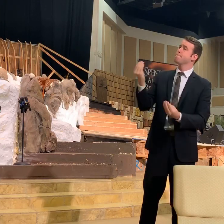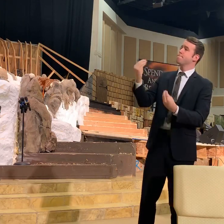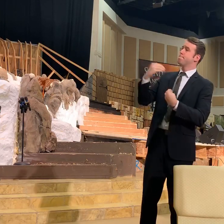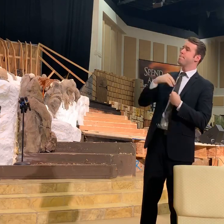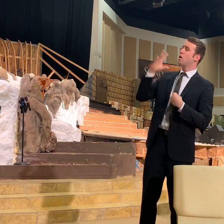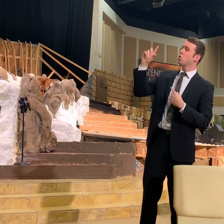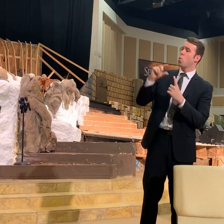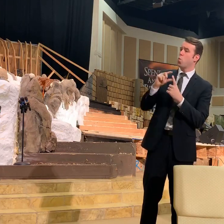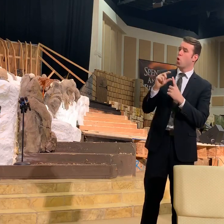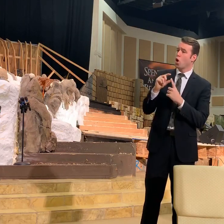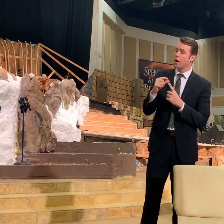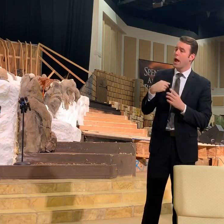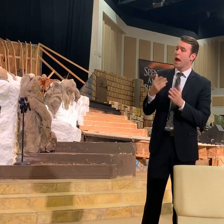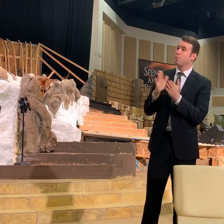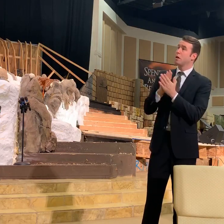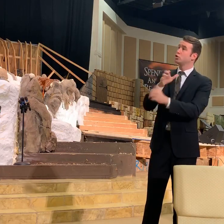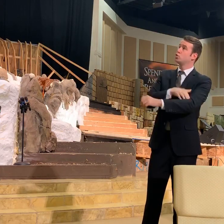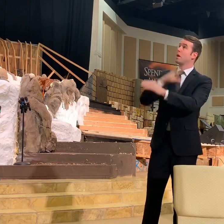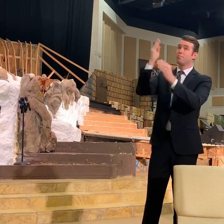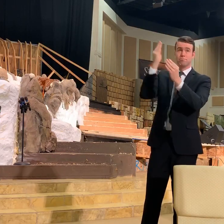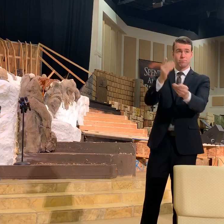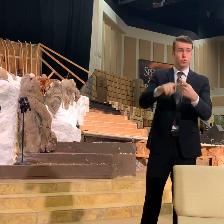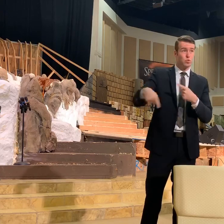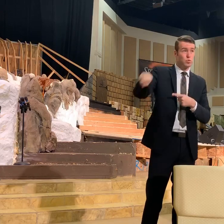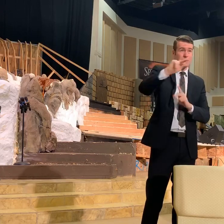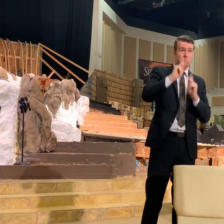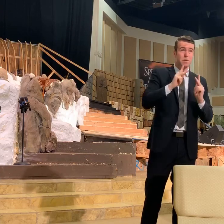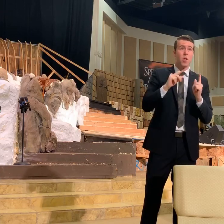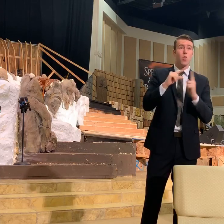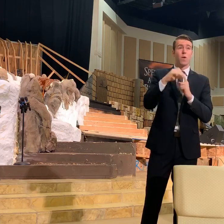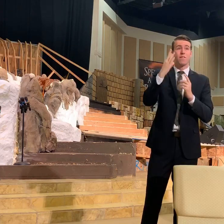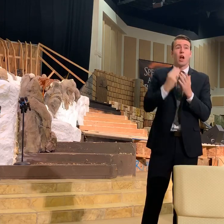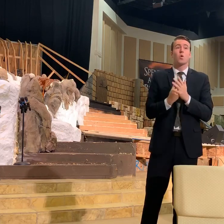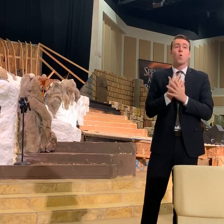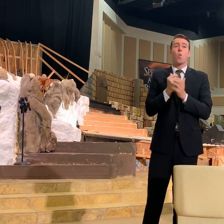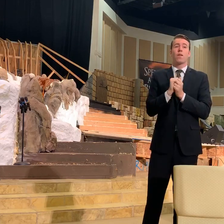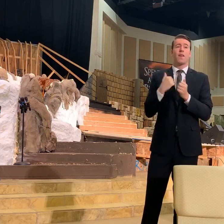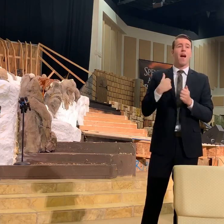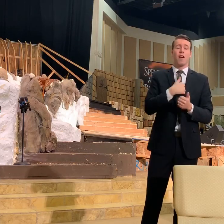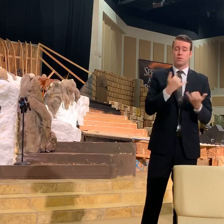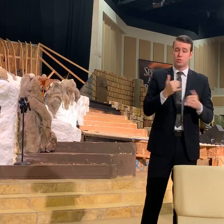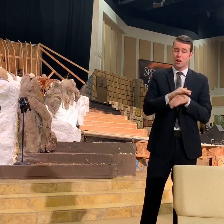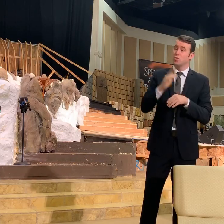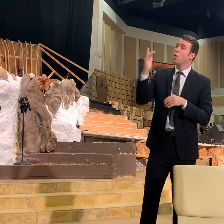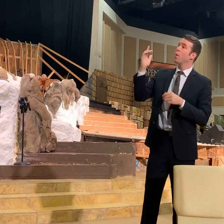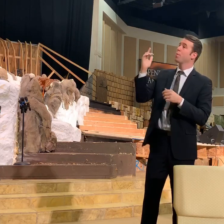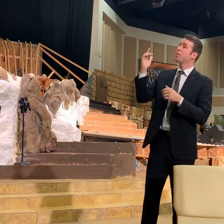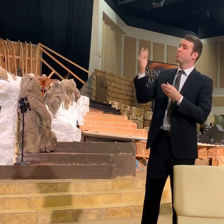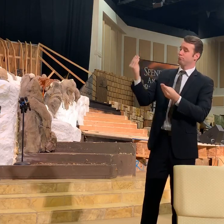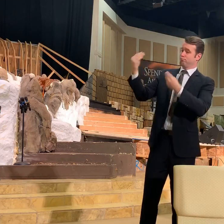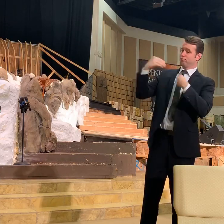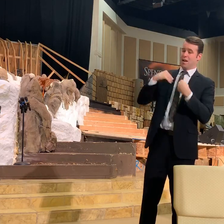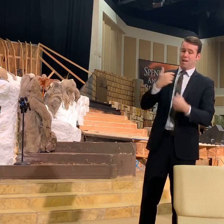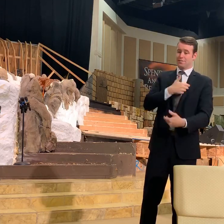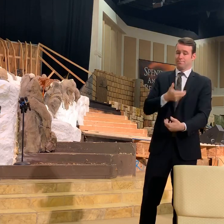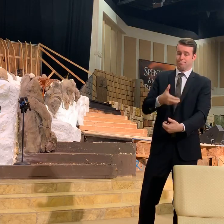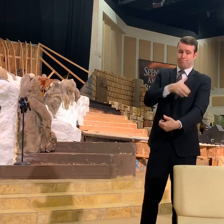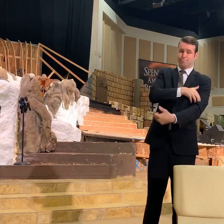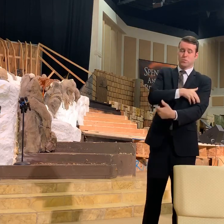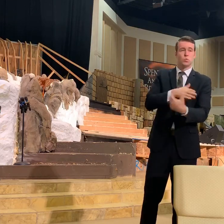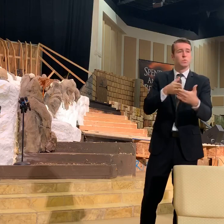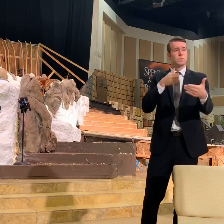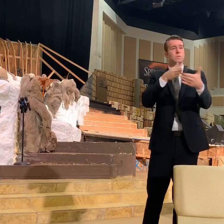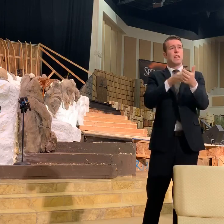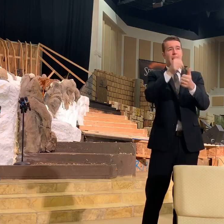has to say. I pray strength to Your people. Let the Word of God grow in us tonight. God, that we would be well equipped to combat with